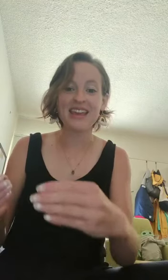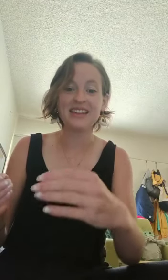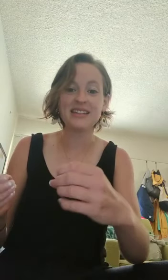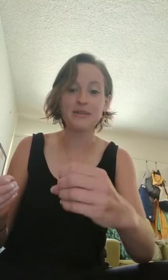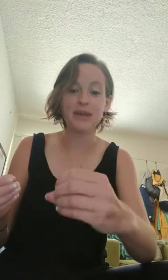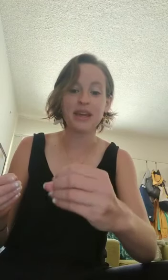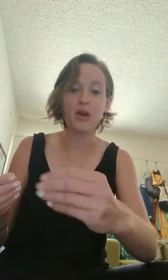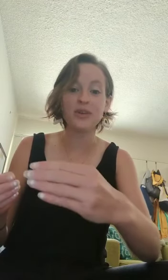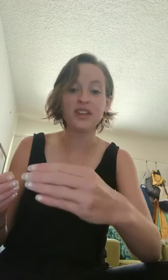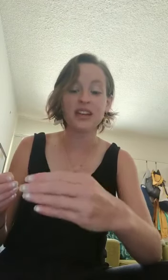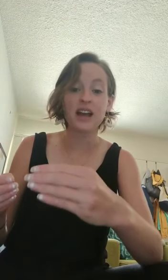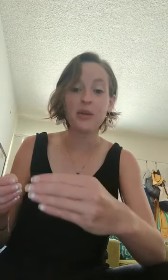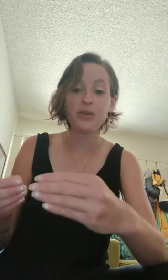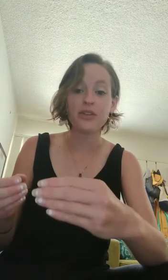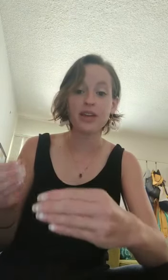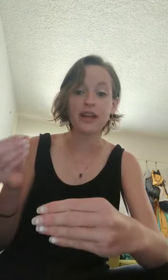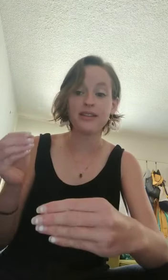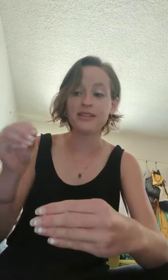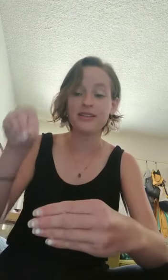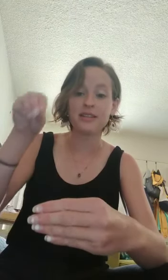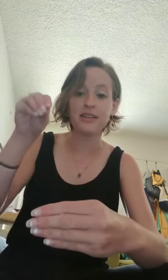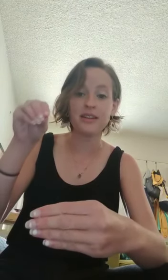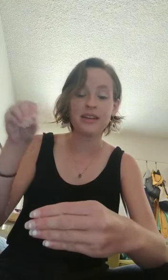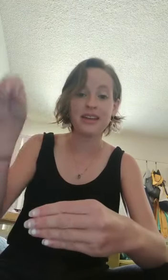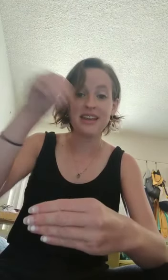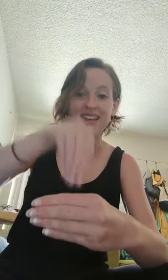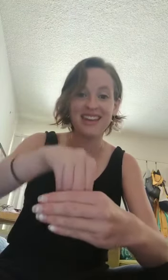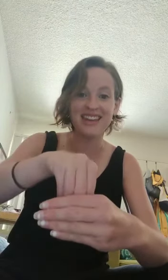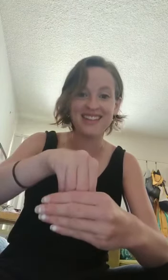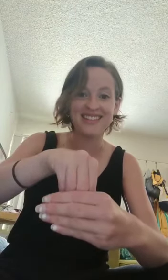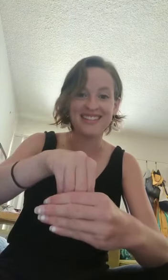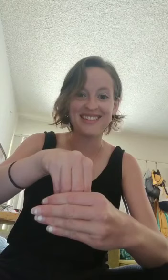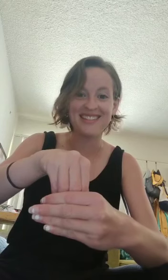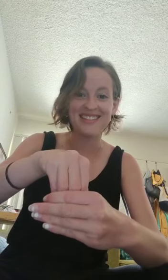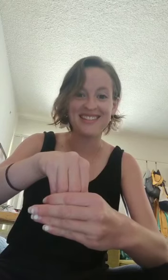And make almost like a cup with your hands. In.